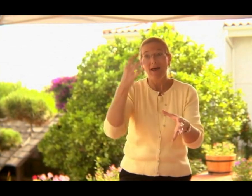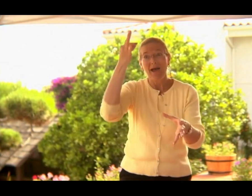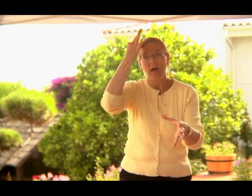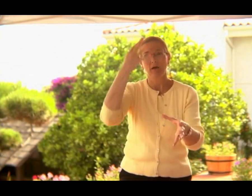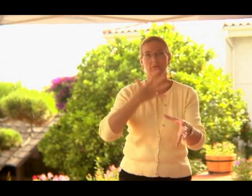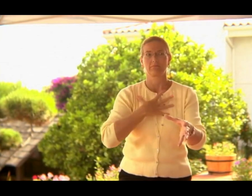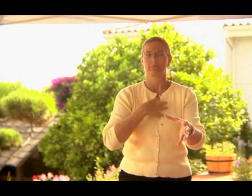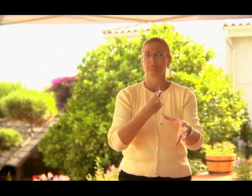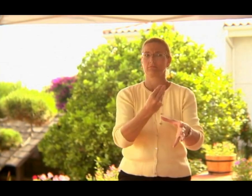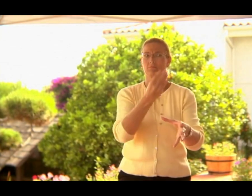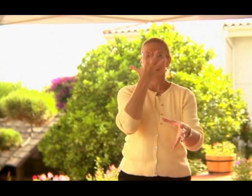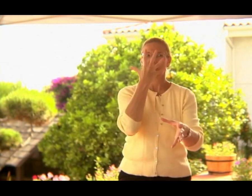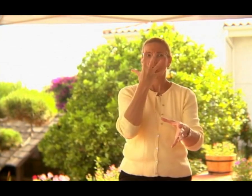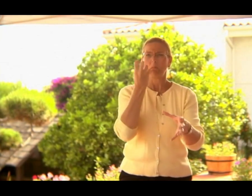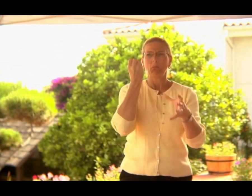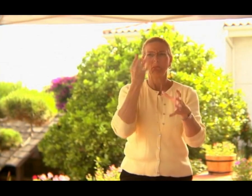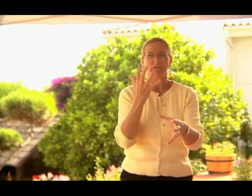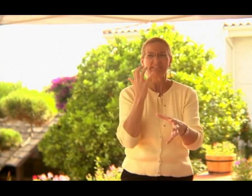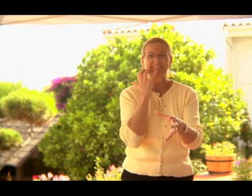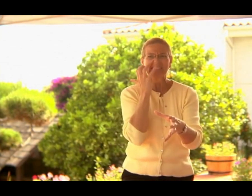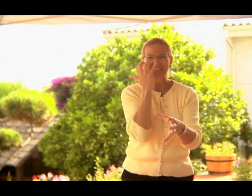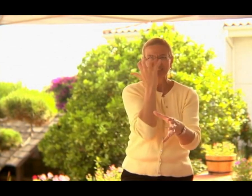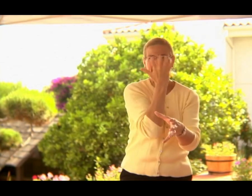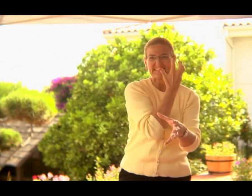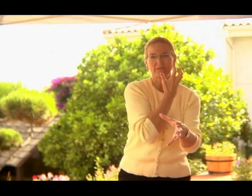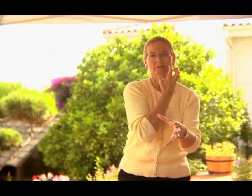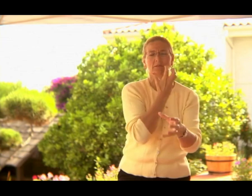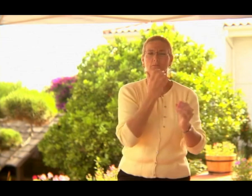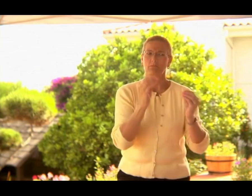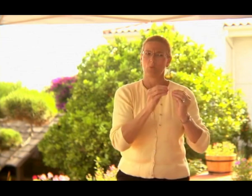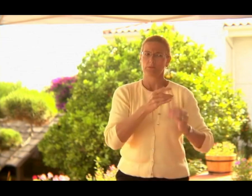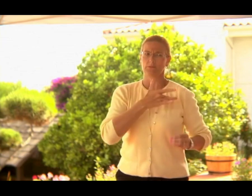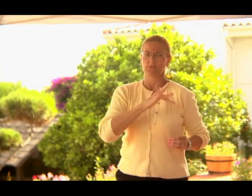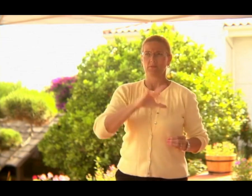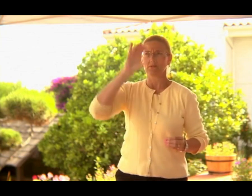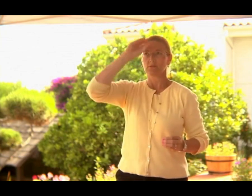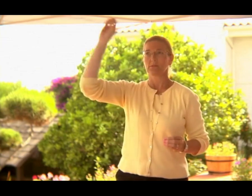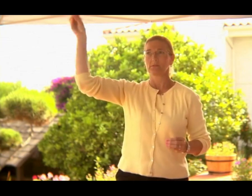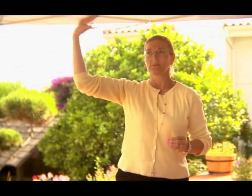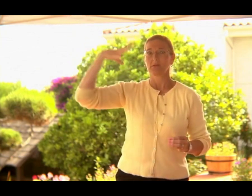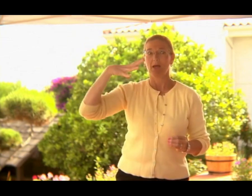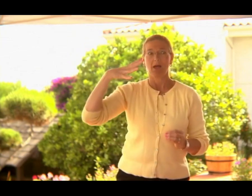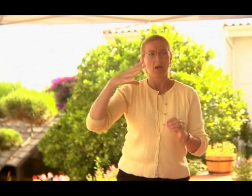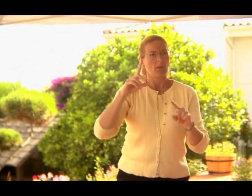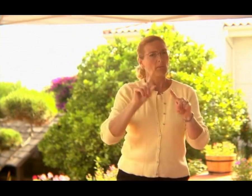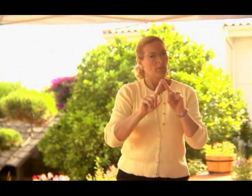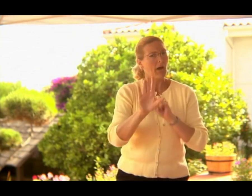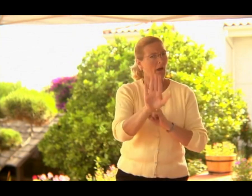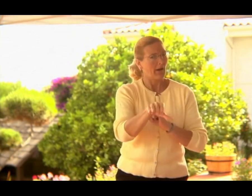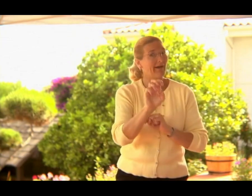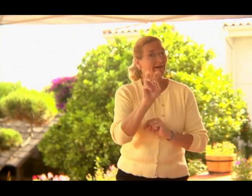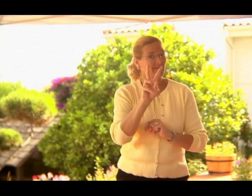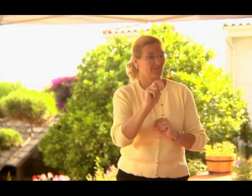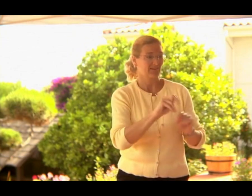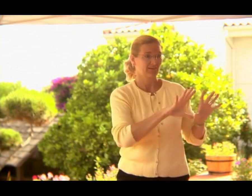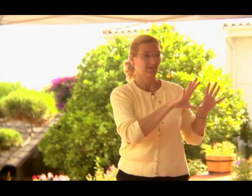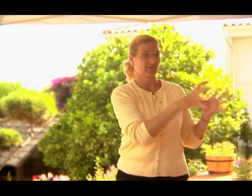People with red hair, very white skin, and many freckles are especially sensitive to the bad effects of the sun.